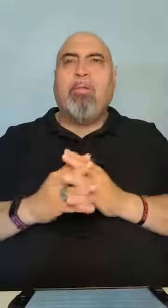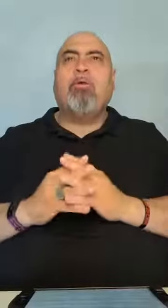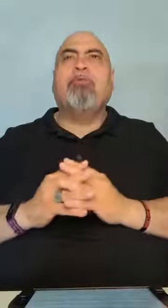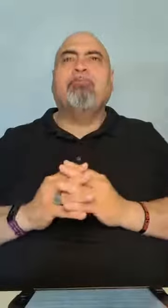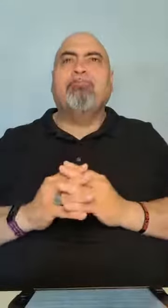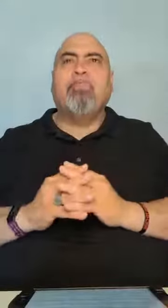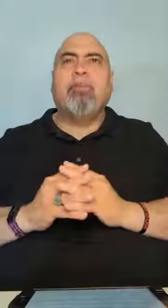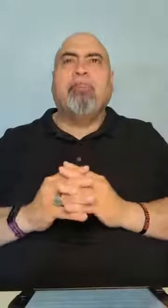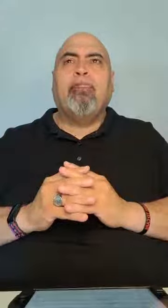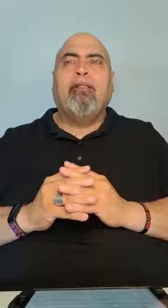about.